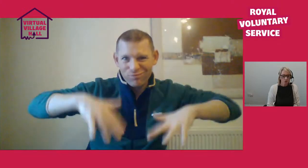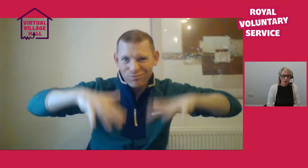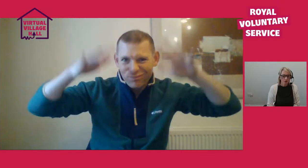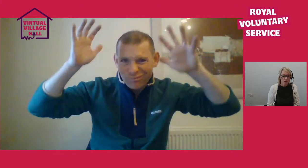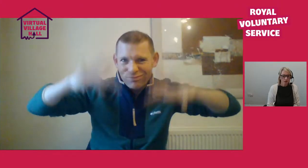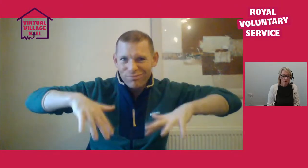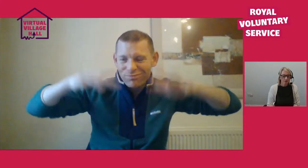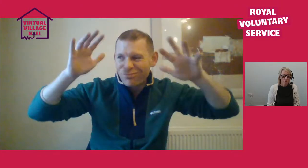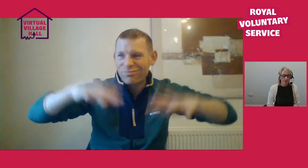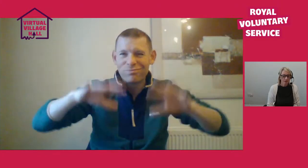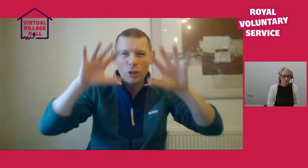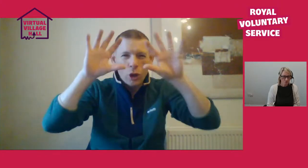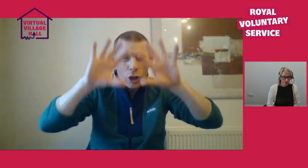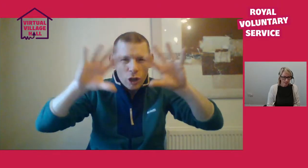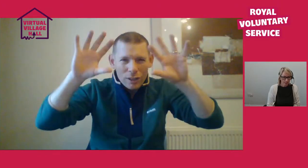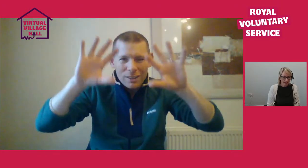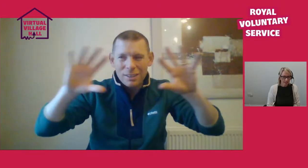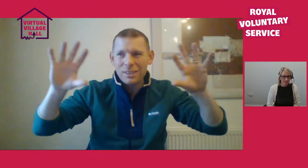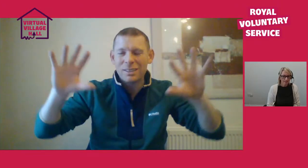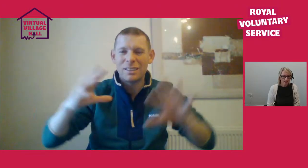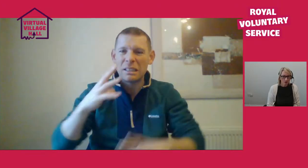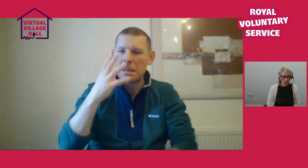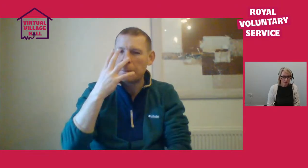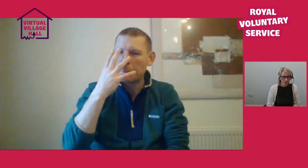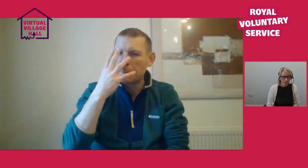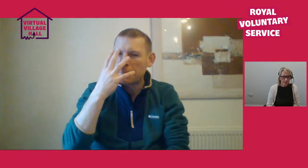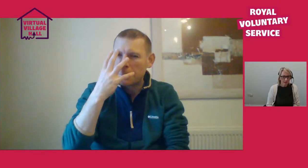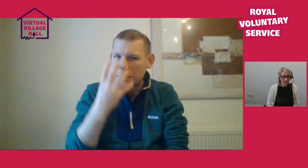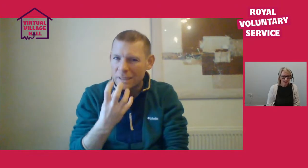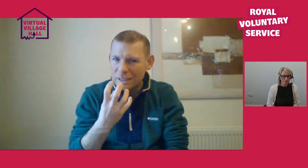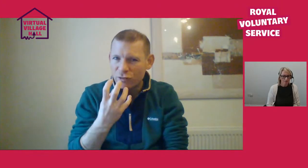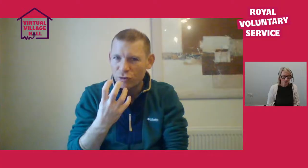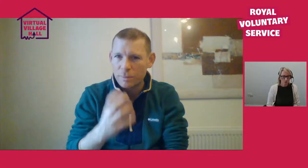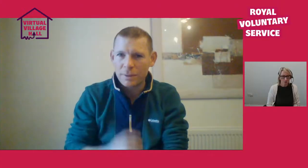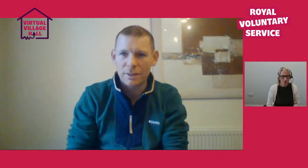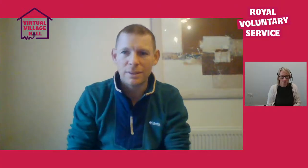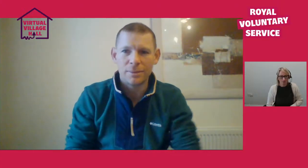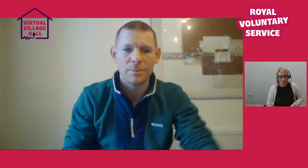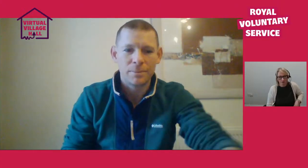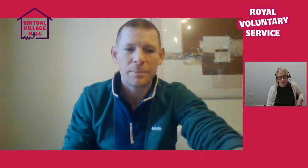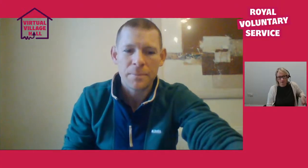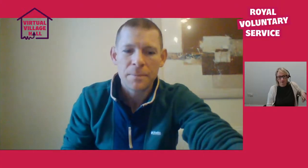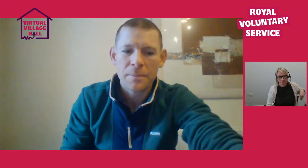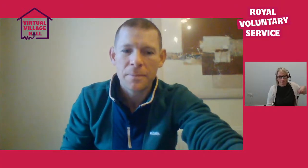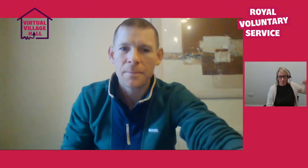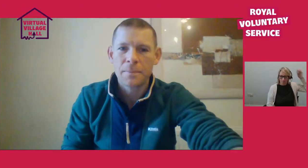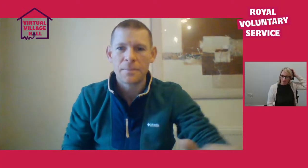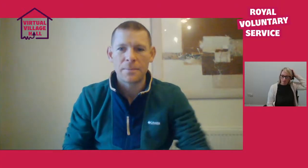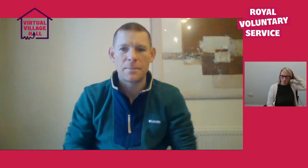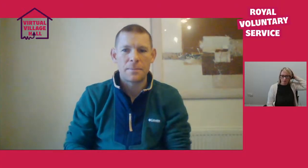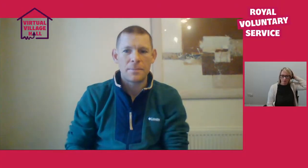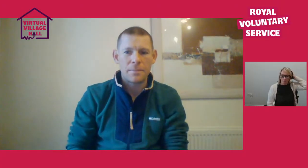Today, the weather here is raining, cloudy, and miserable.